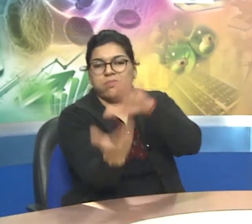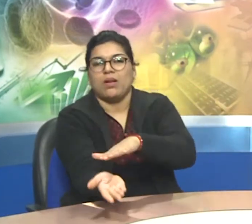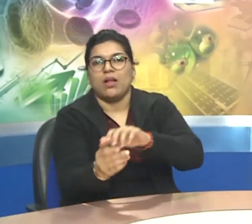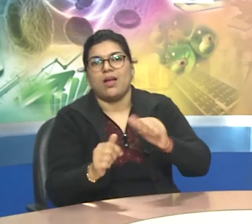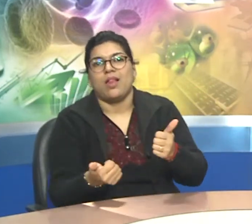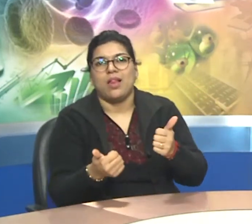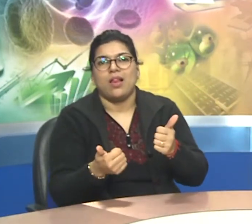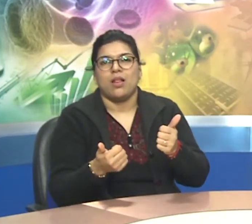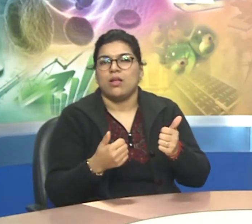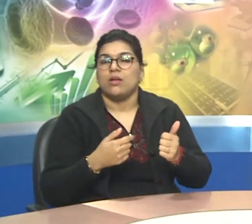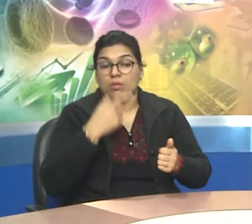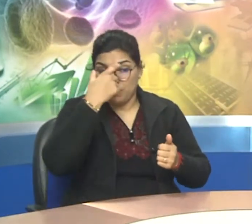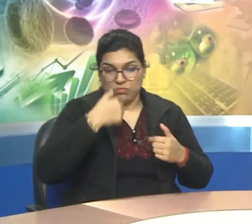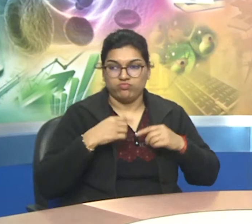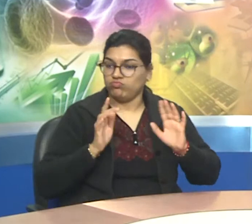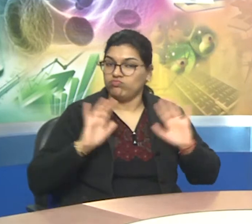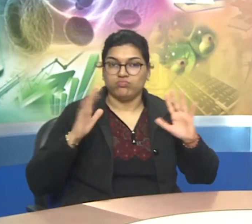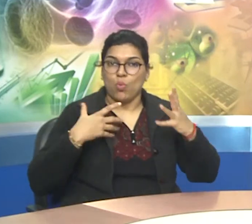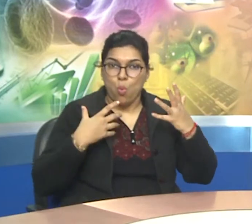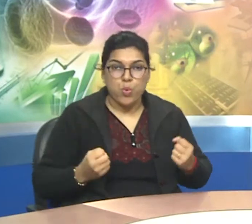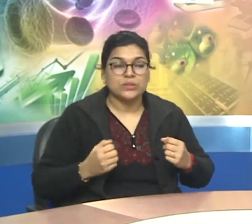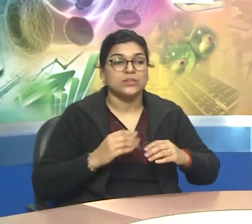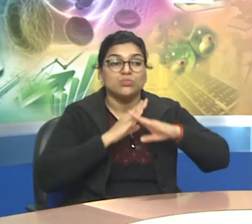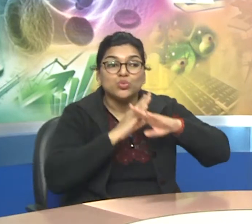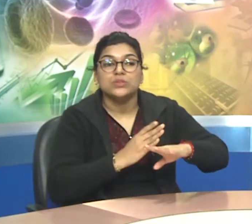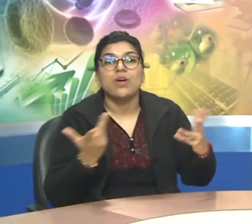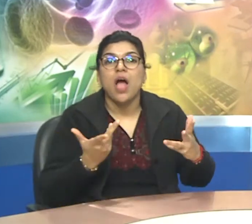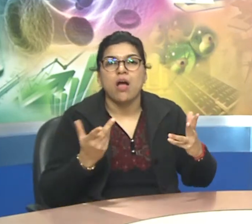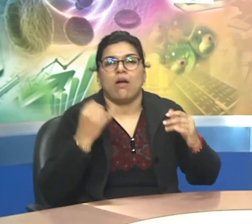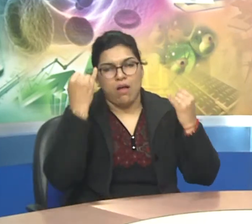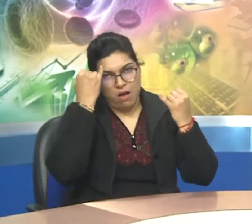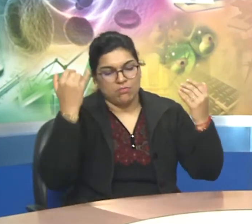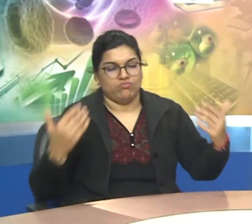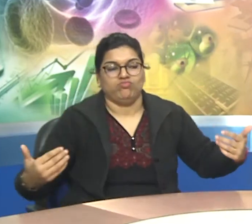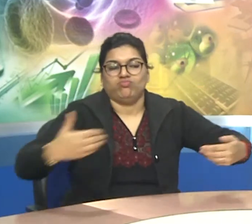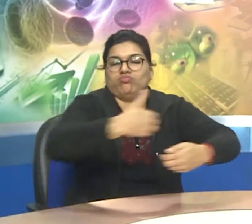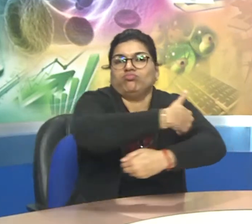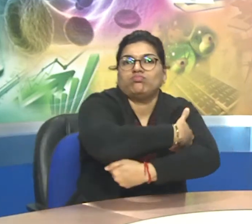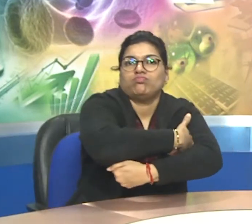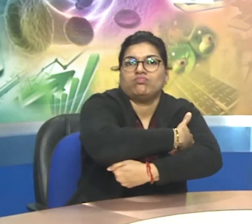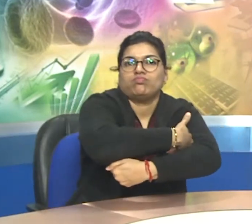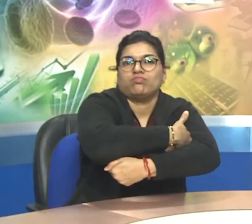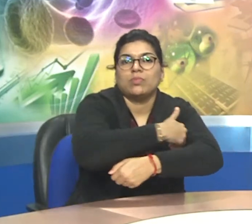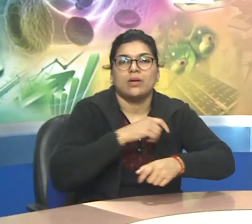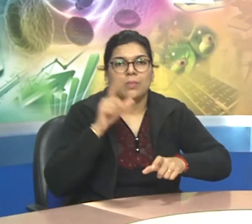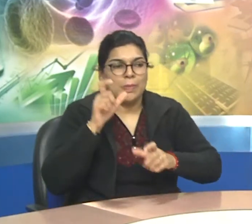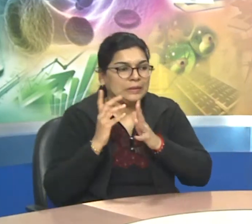Women held bravely and hugged the trees when some